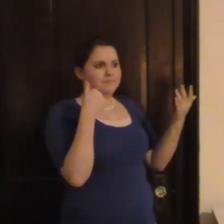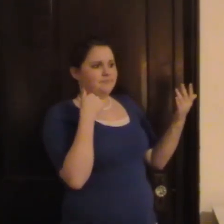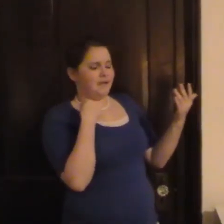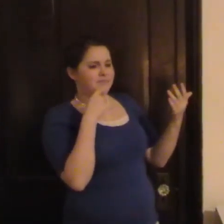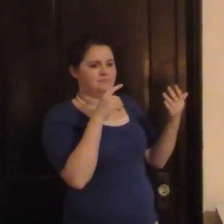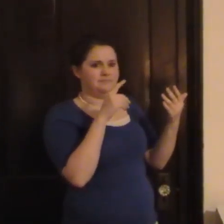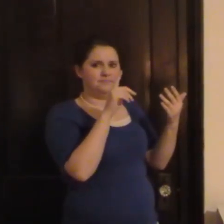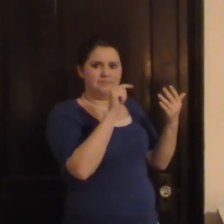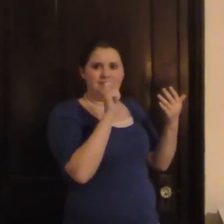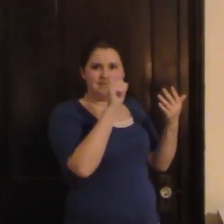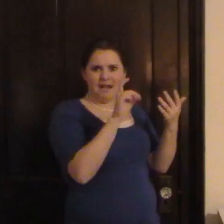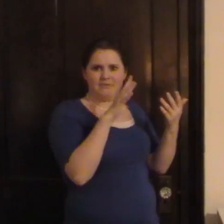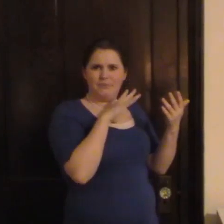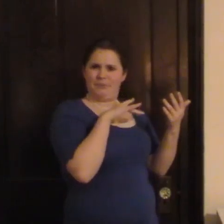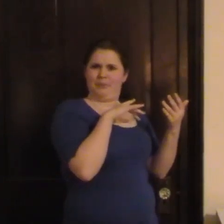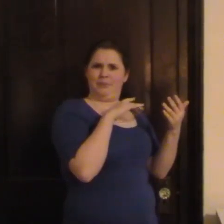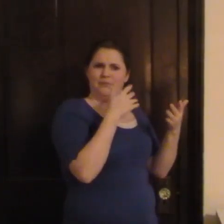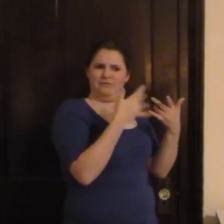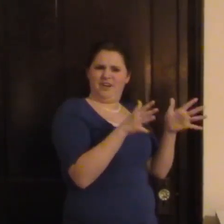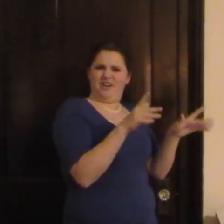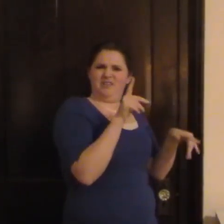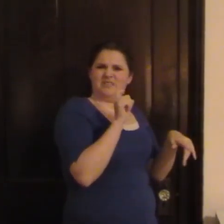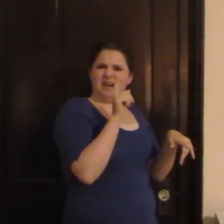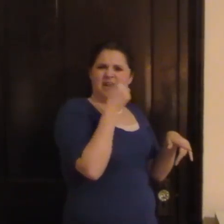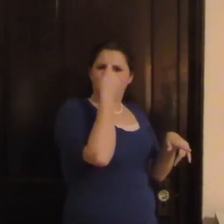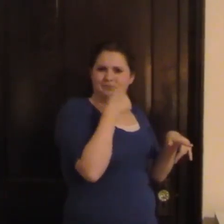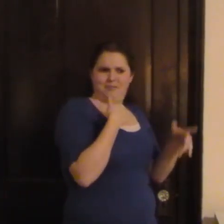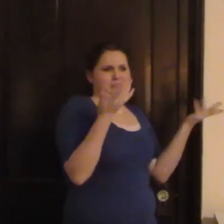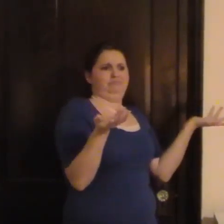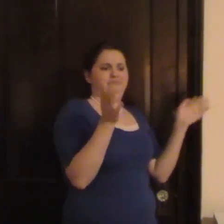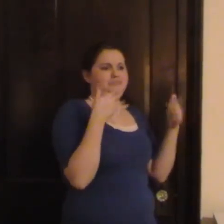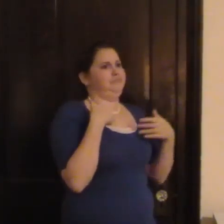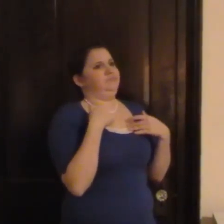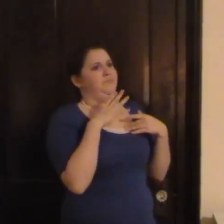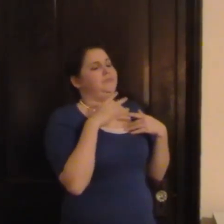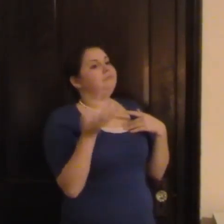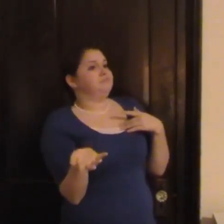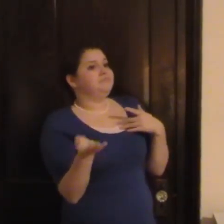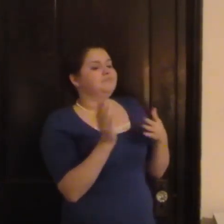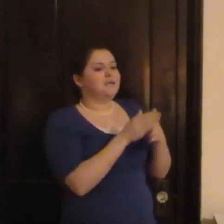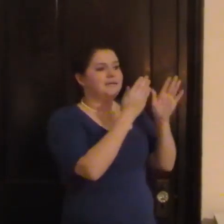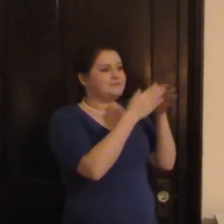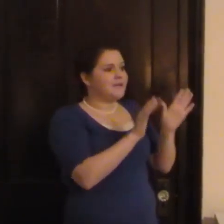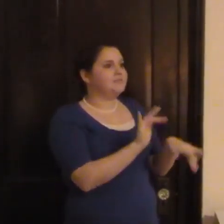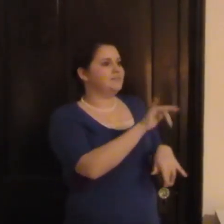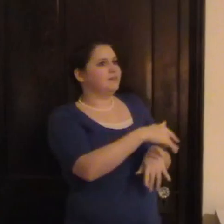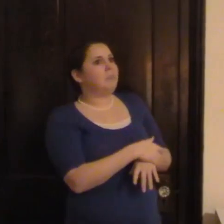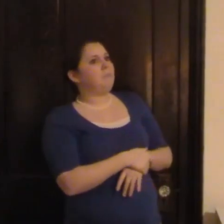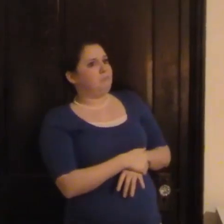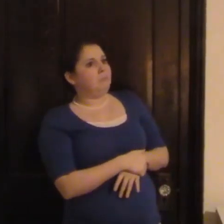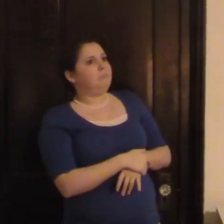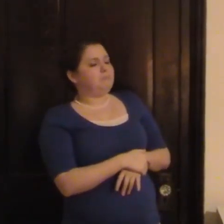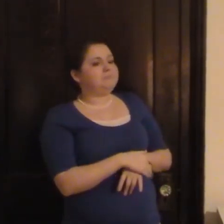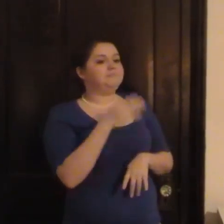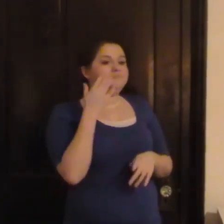tax, it'll take care of annual leave, sick leave, it will divide all of that up. And also if you have situations where perhaps a